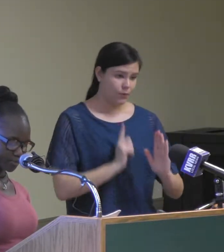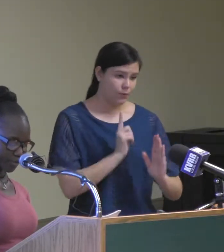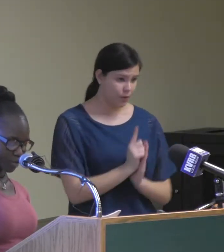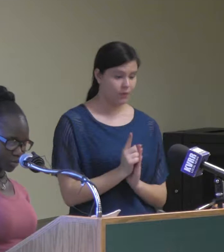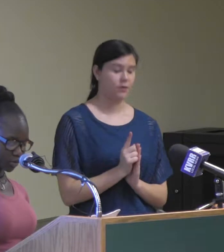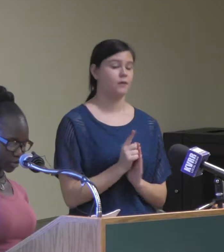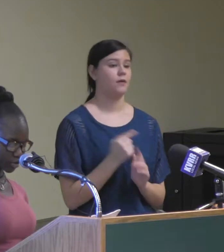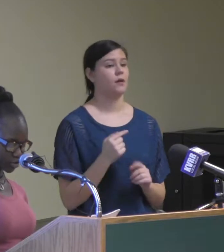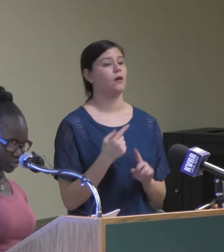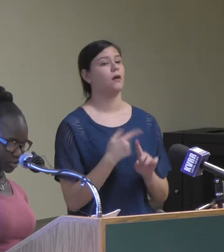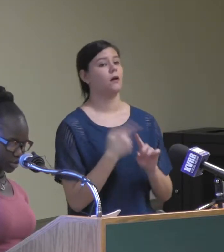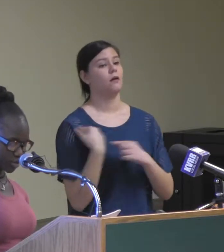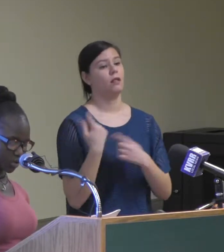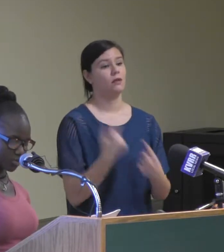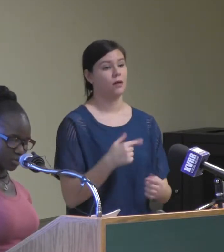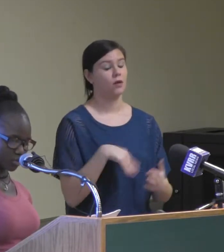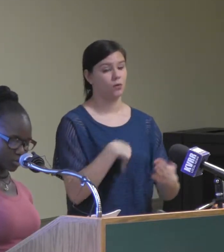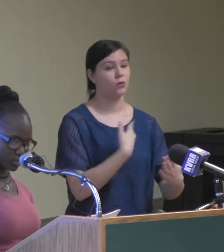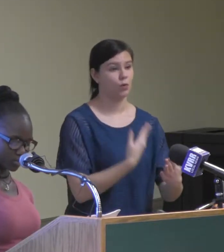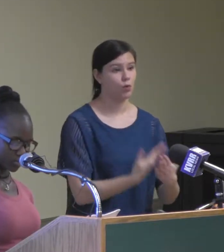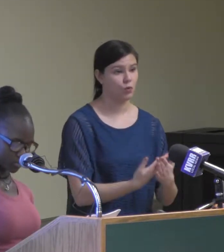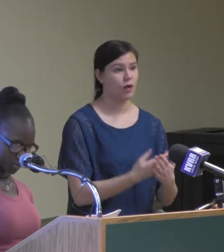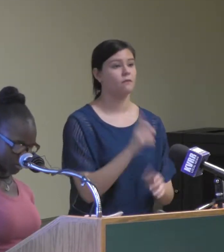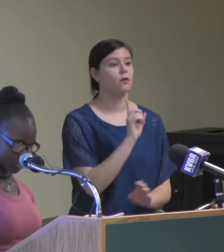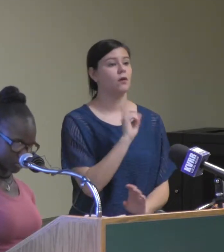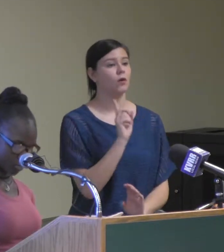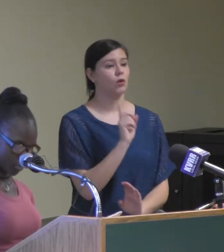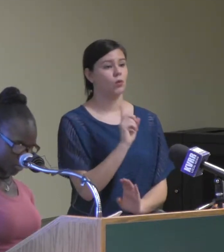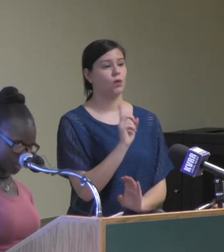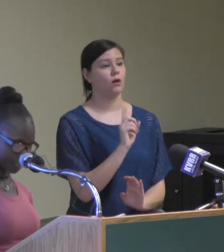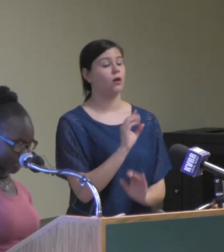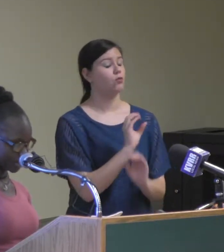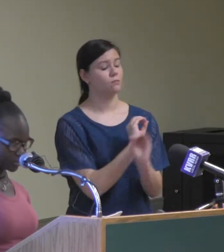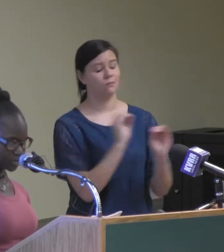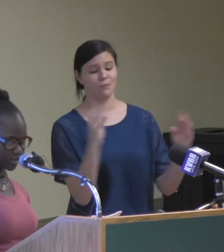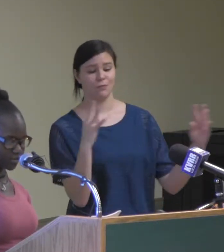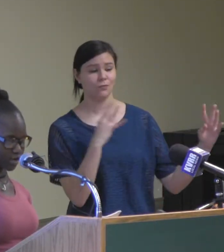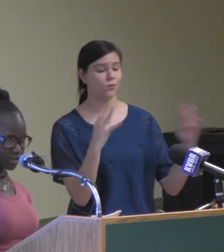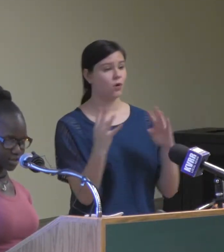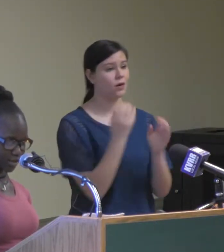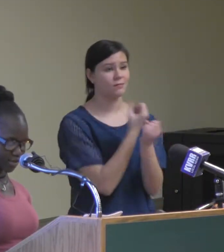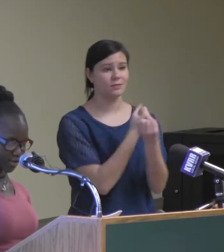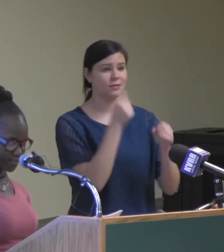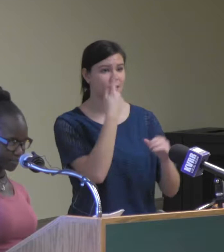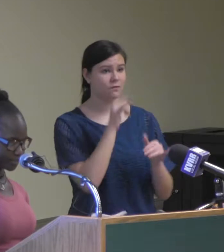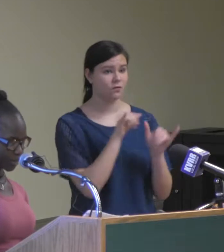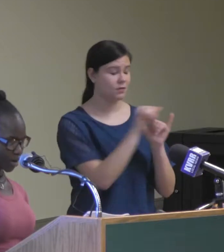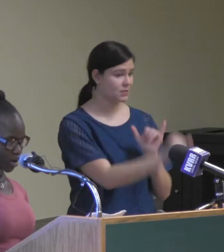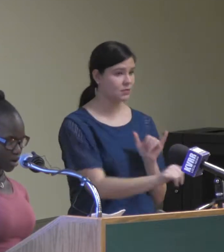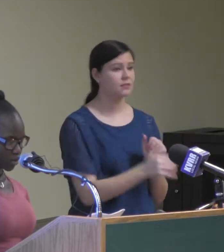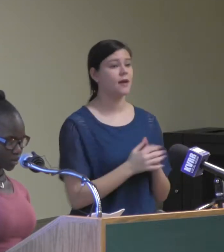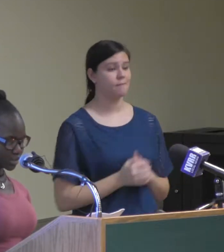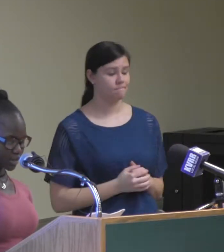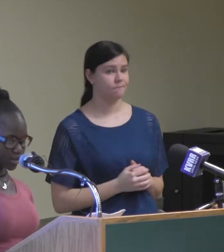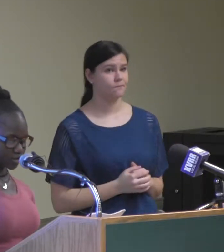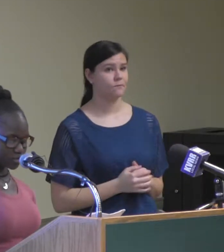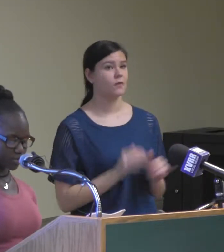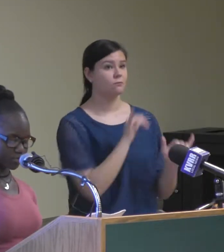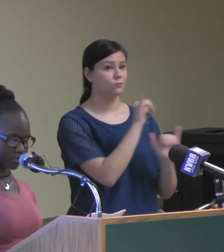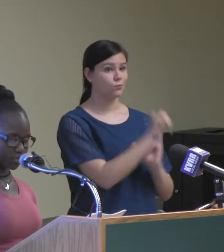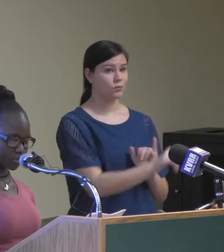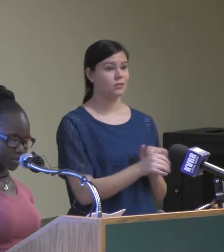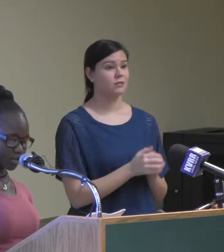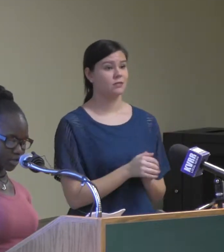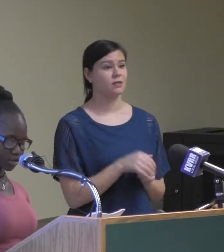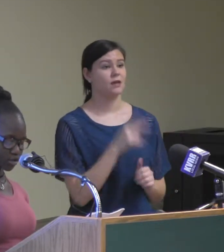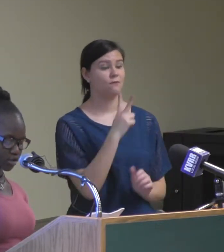there, we reached Adjumani where there was no war and it was safe for us to stay there. We stayed in Adjumani